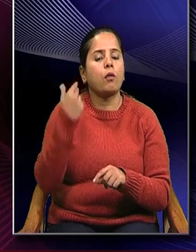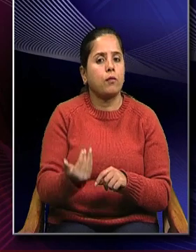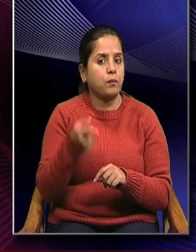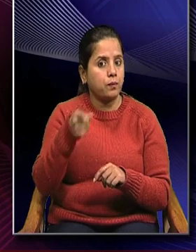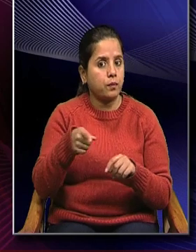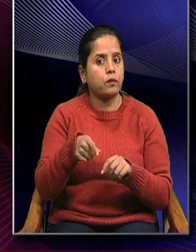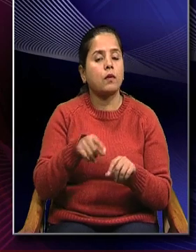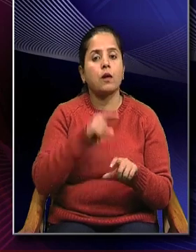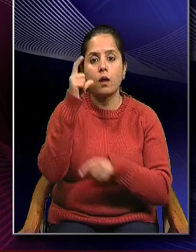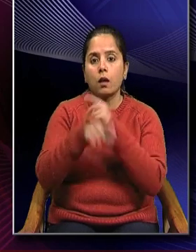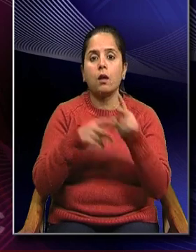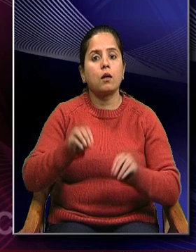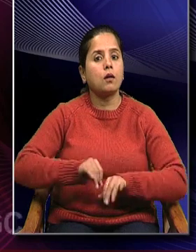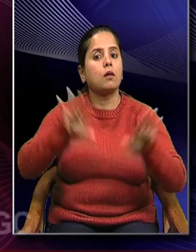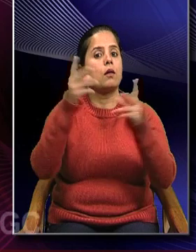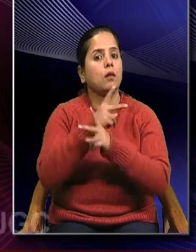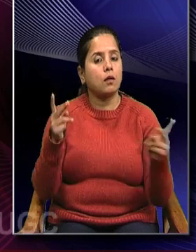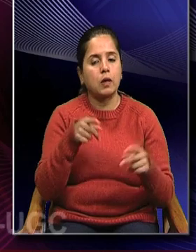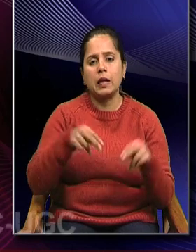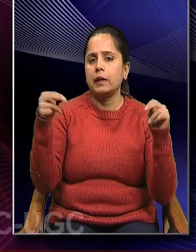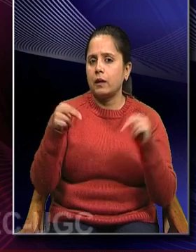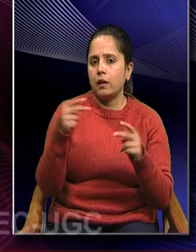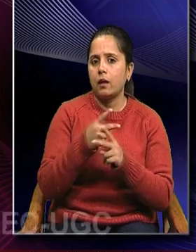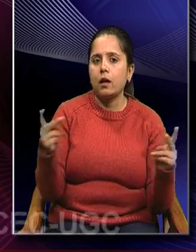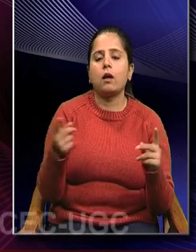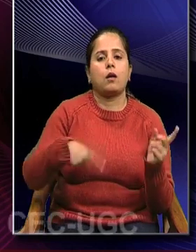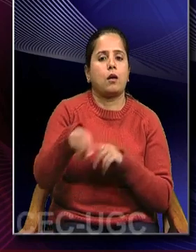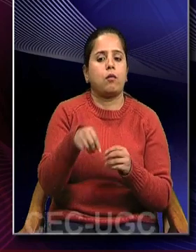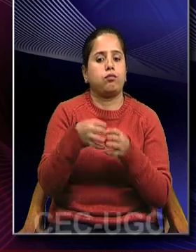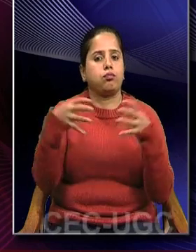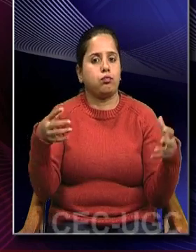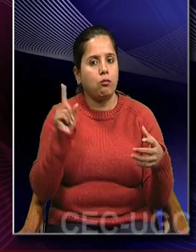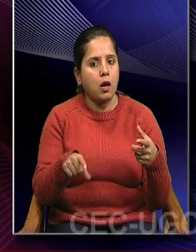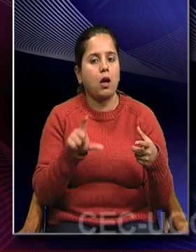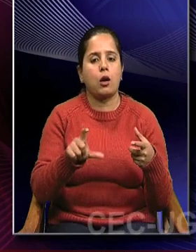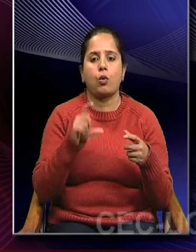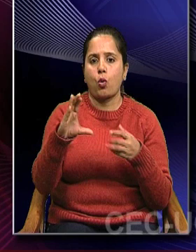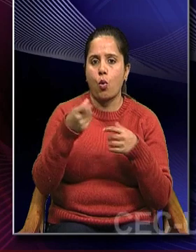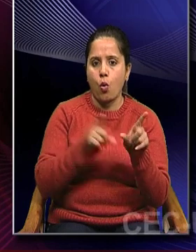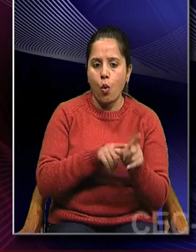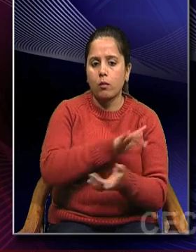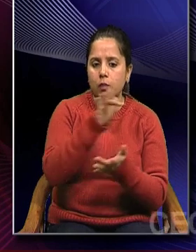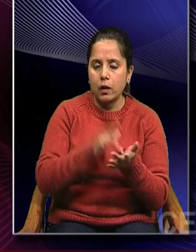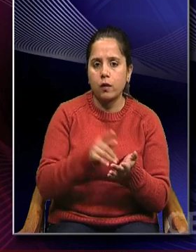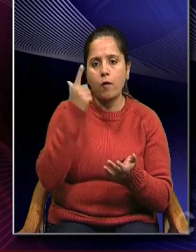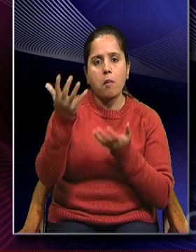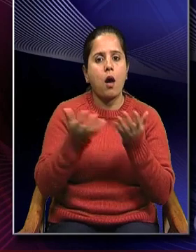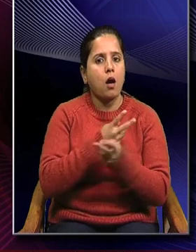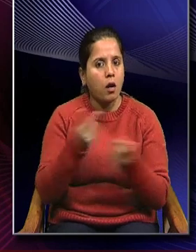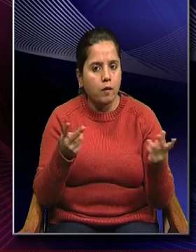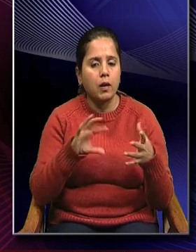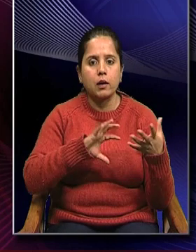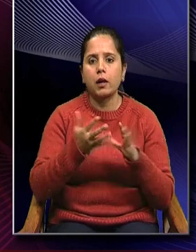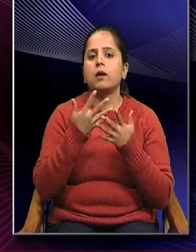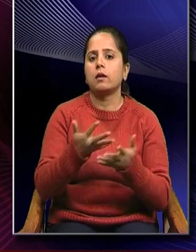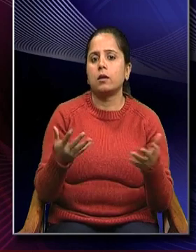of the industrial capitalism, there was a need to grow for the colonies as markets for the manufactured goods, and